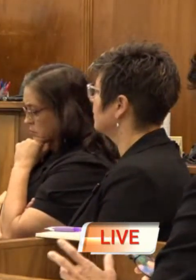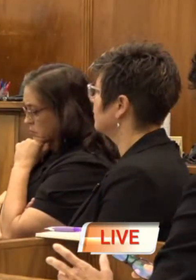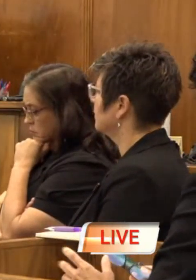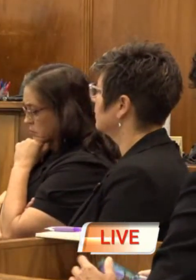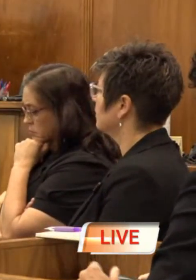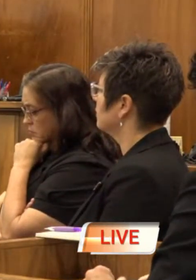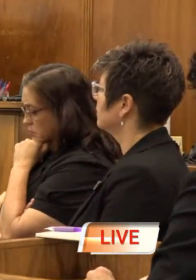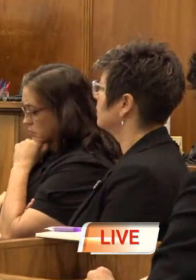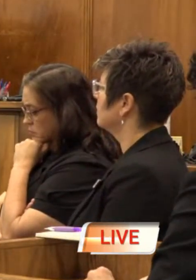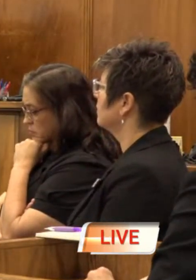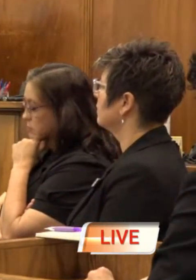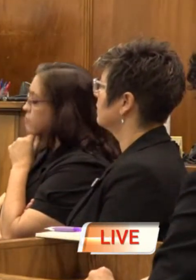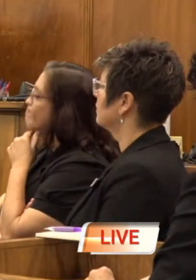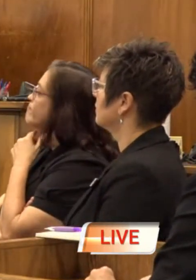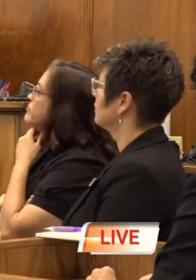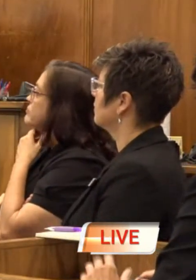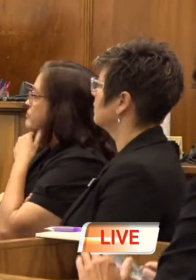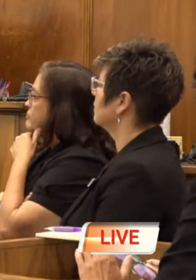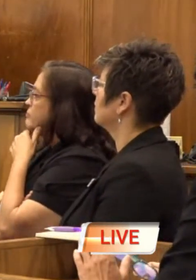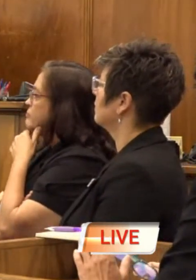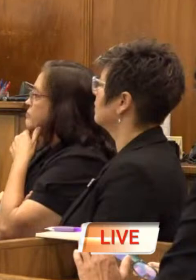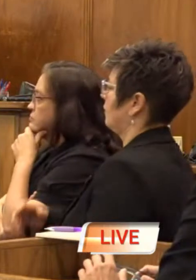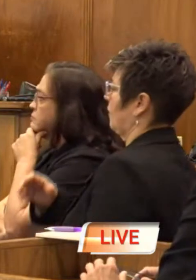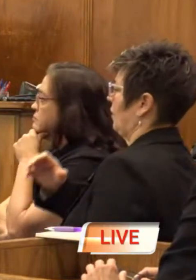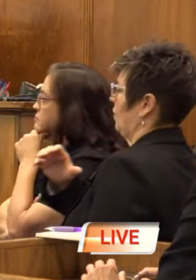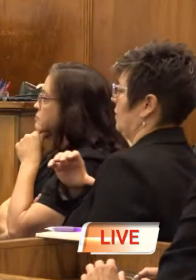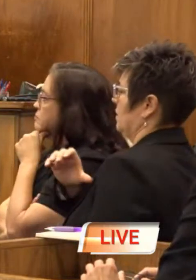in particular with Miss Santaful?